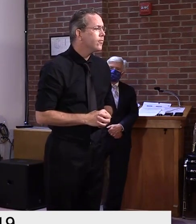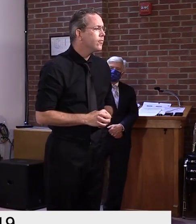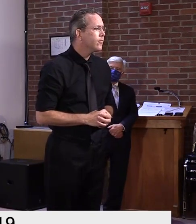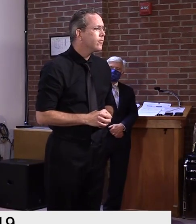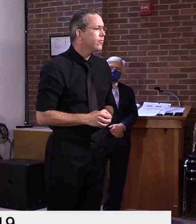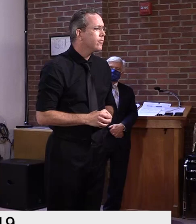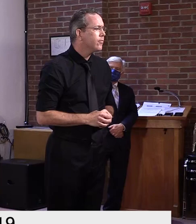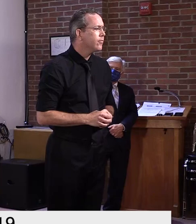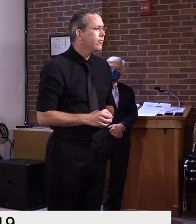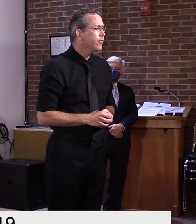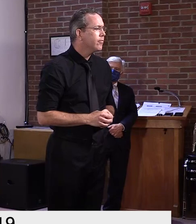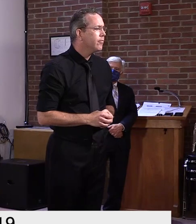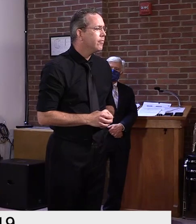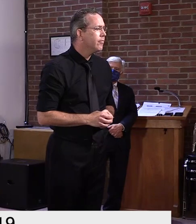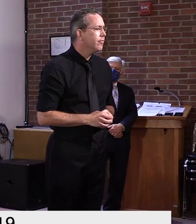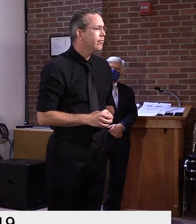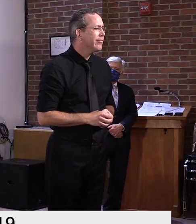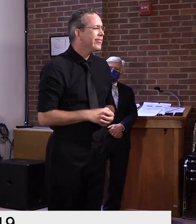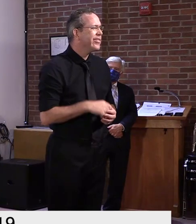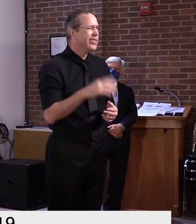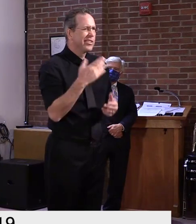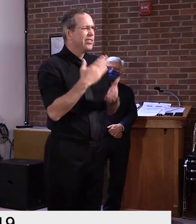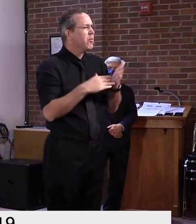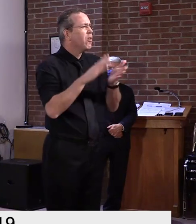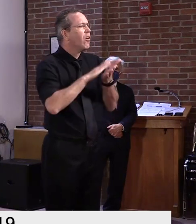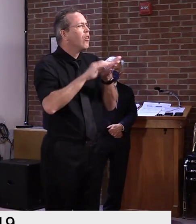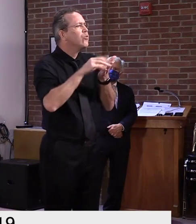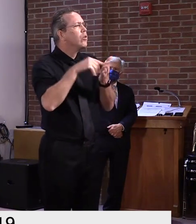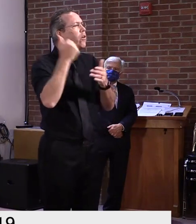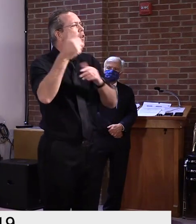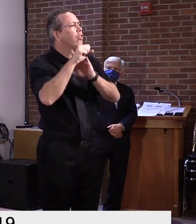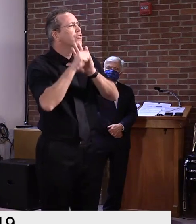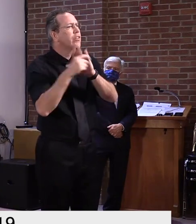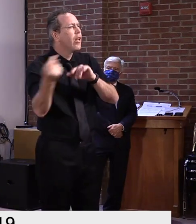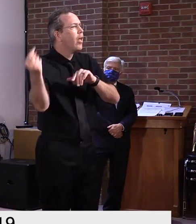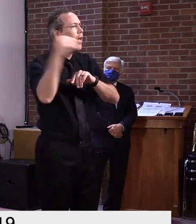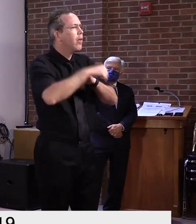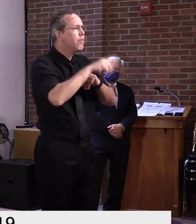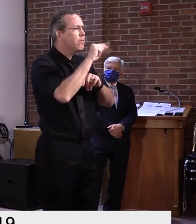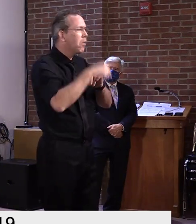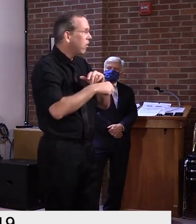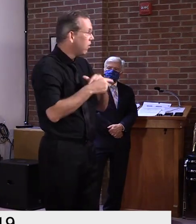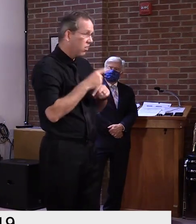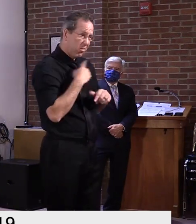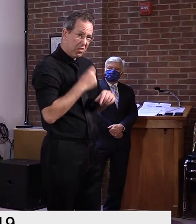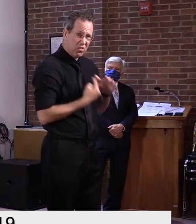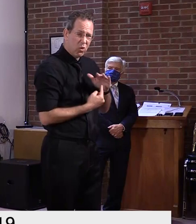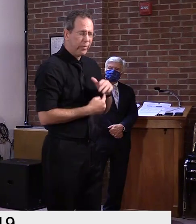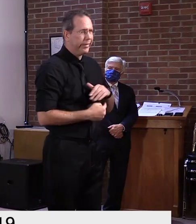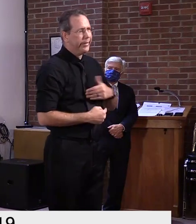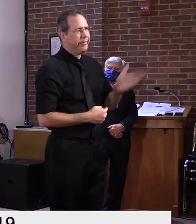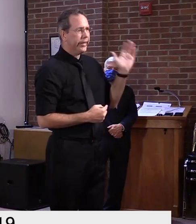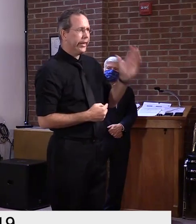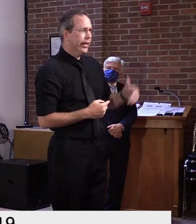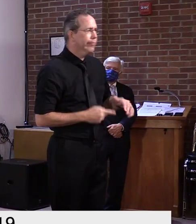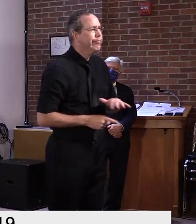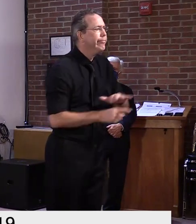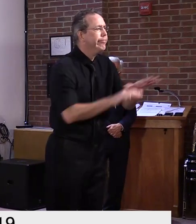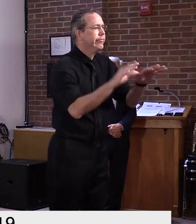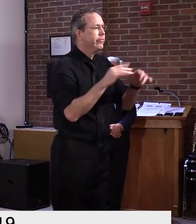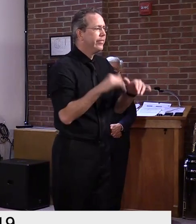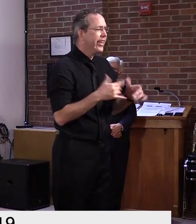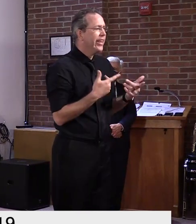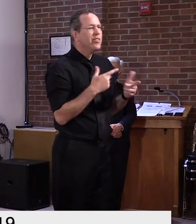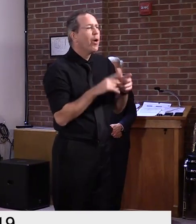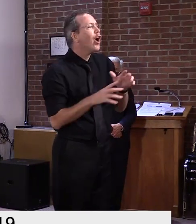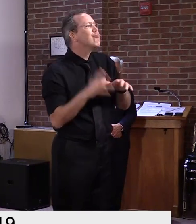not quarantining the 14 days. They're going out to restaurants, are going to get groceries, going to, you know, a local shop. Yeah. Again,